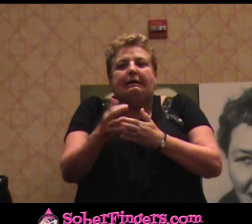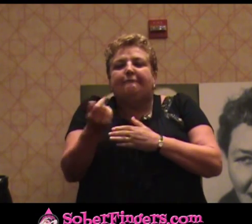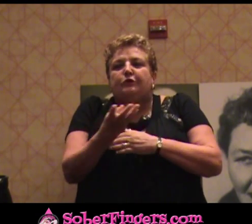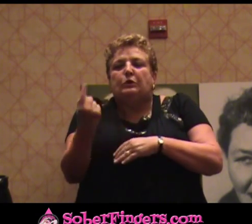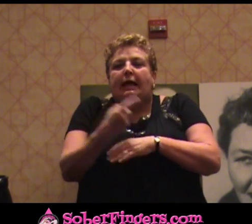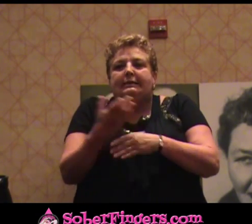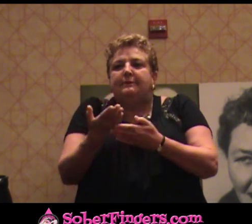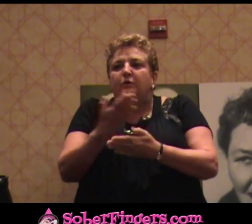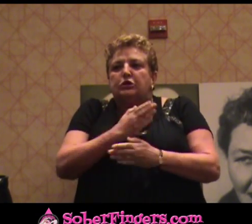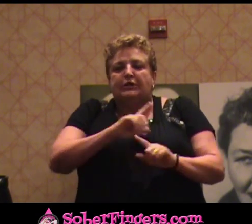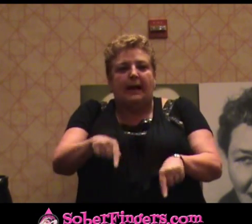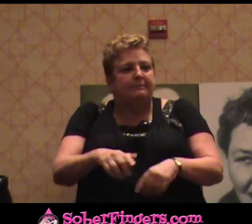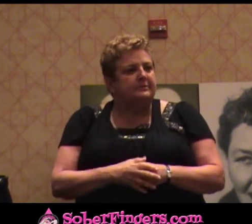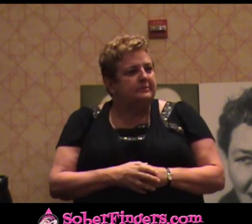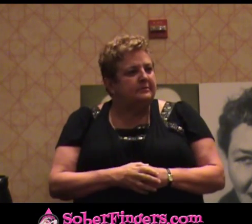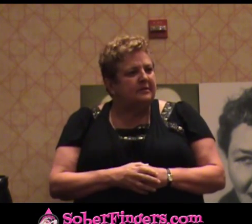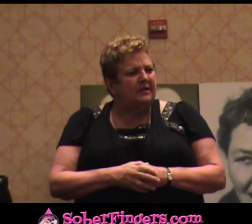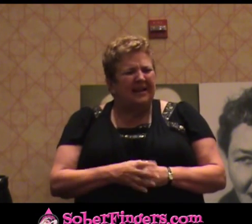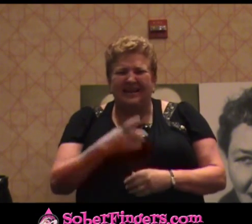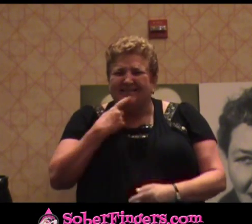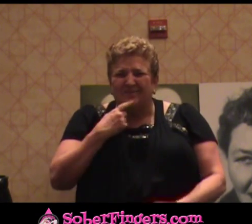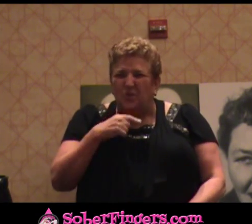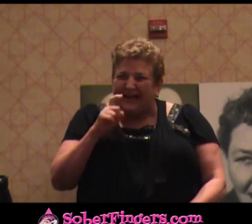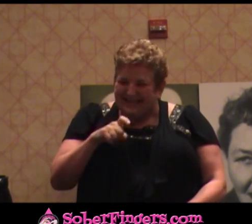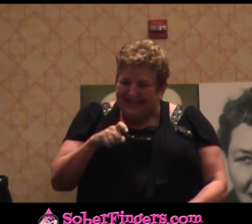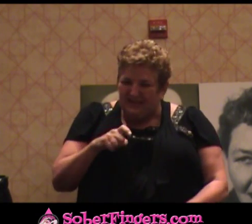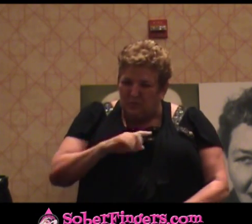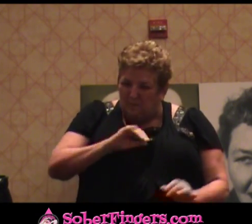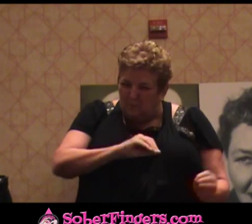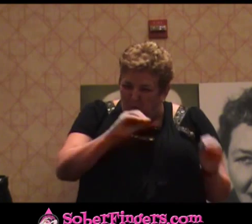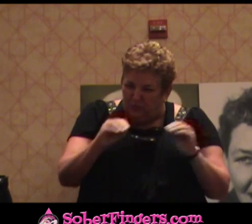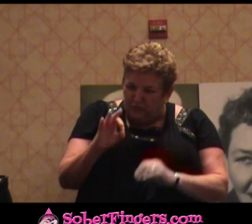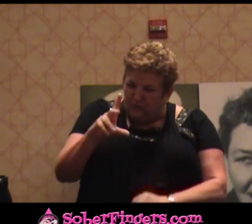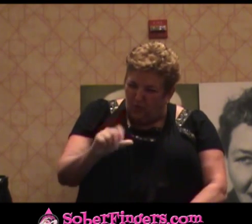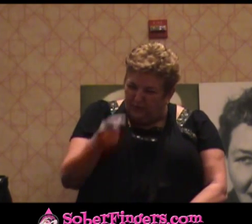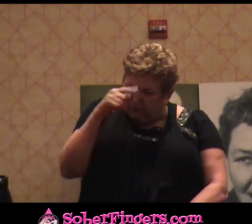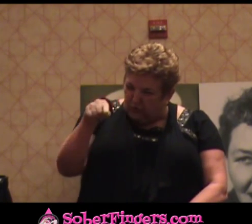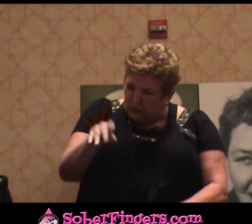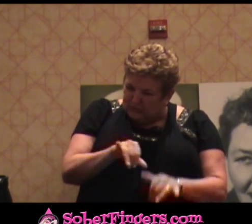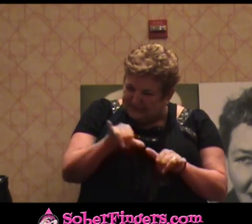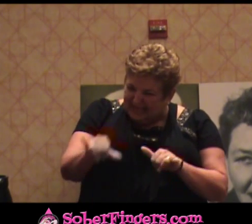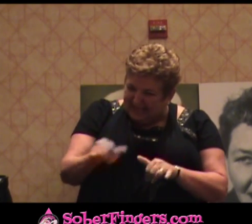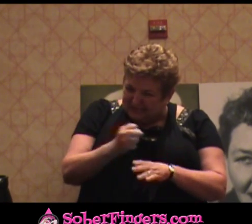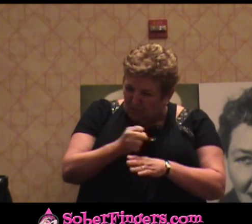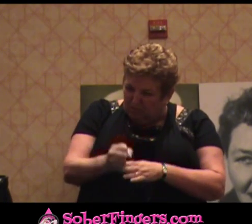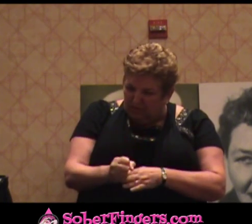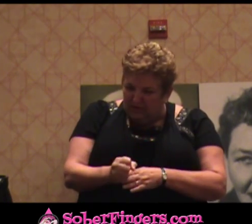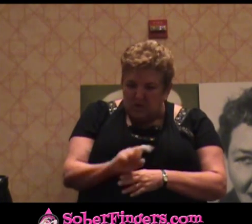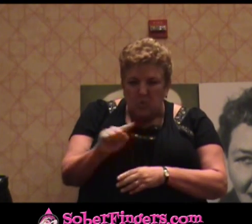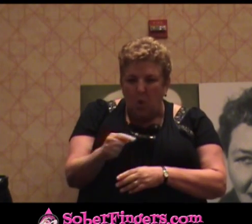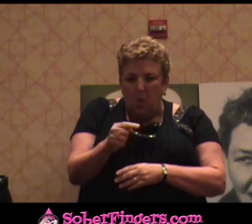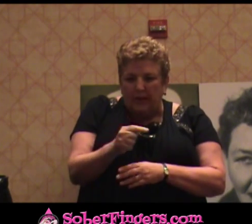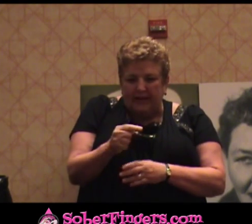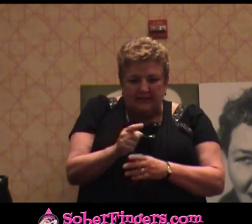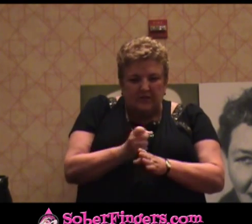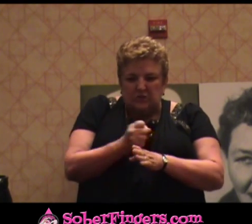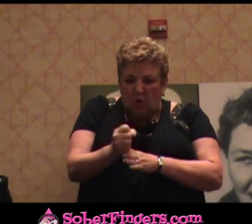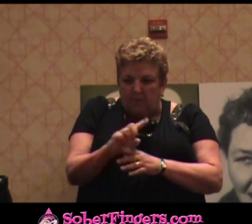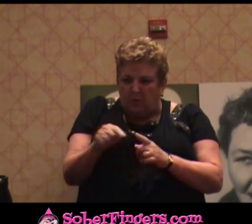her, do I need to move to Florida for you to stay sober? It seems like you only get sober when I come to Florida. And this trip I was coming out,